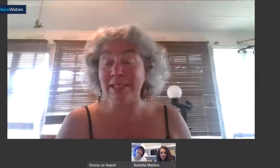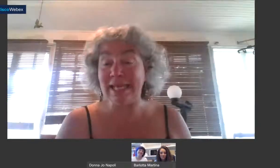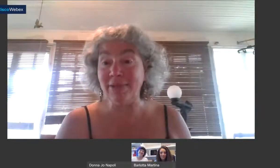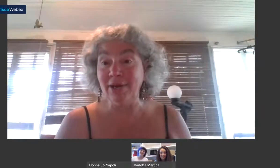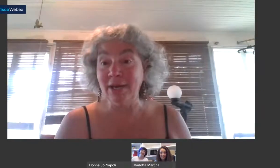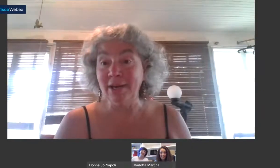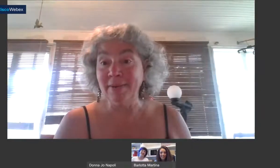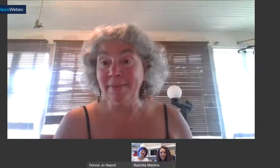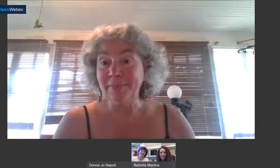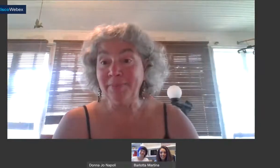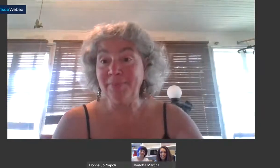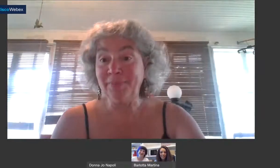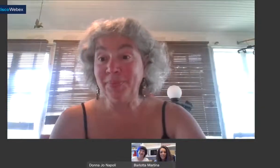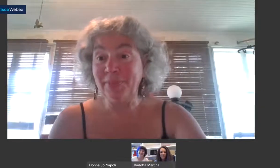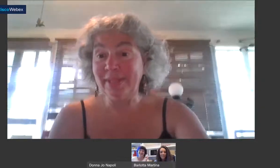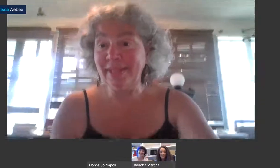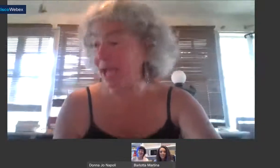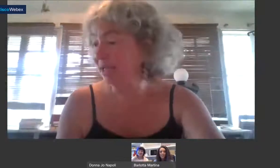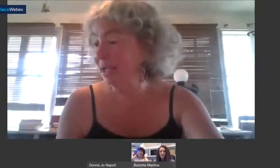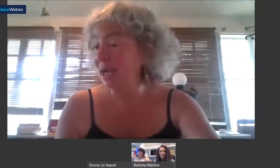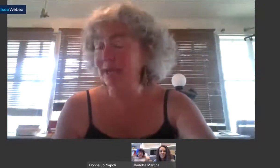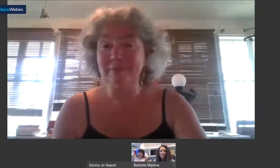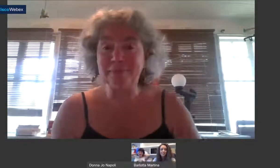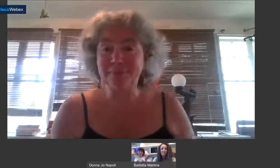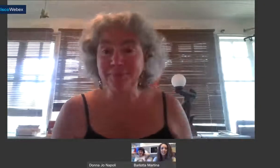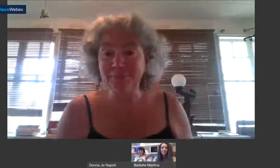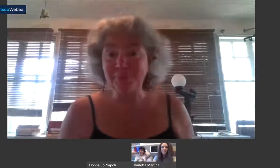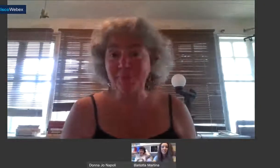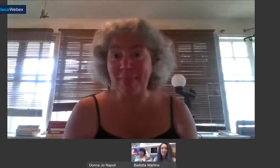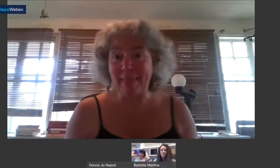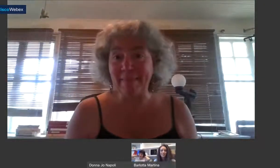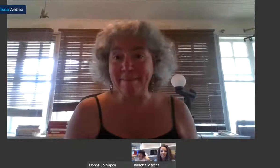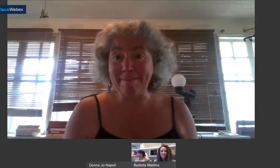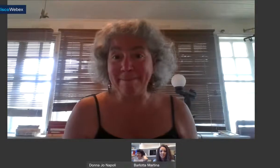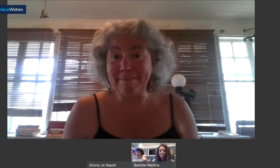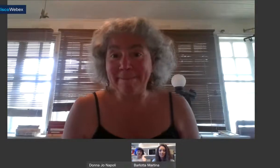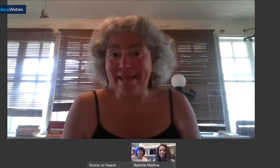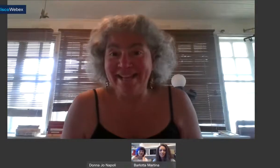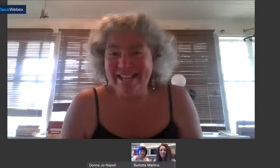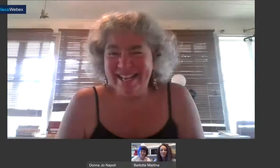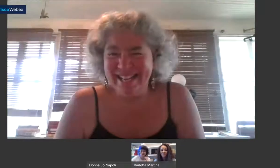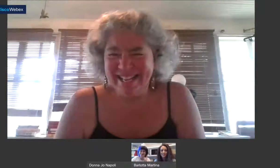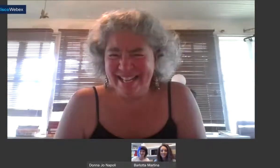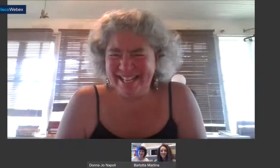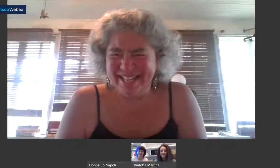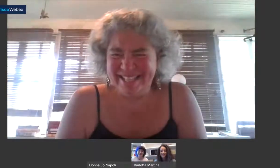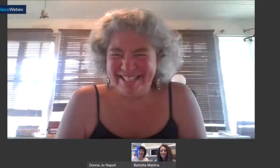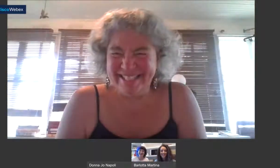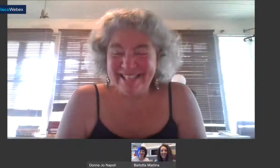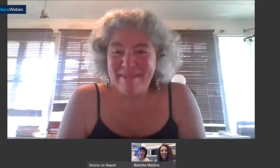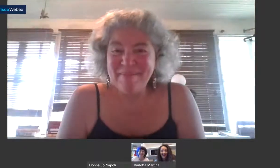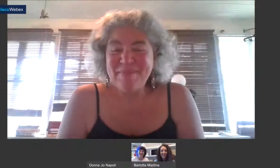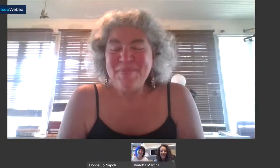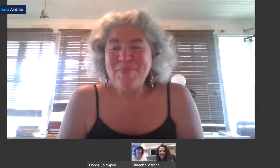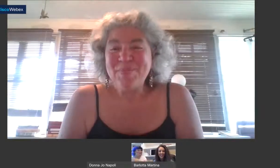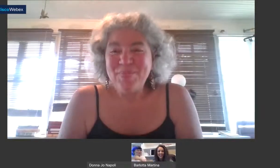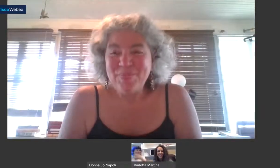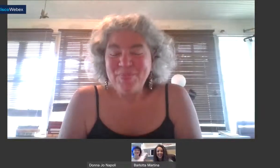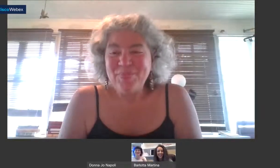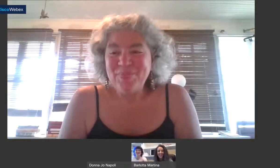together? Yes. Yeah. Thank you so much. It was very interesting, super interactive as well. We almost hit each other